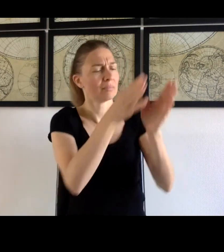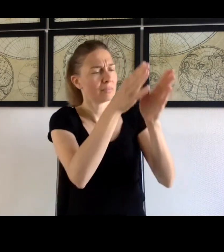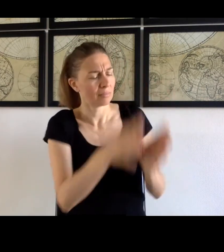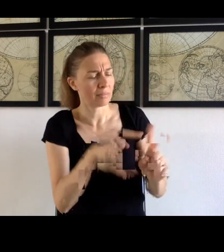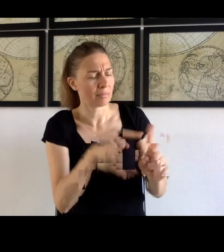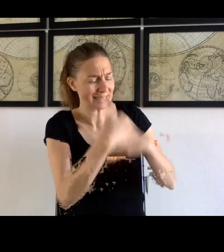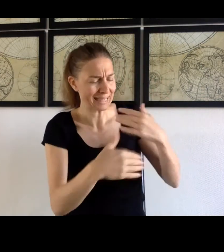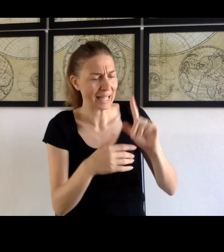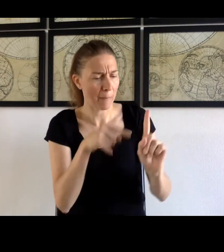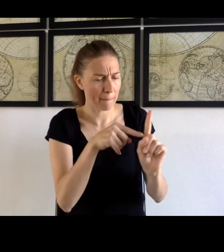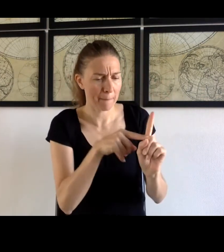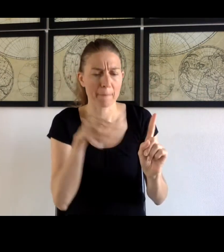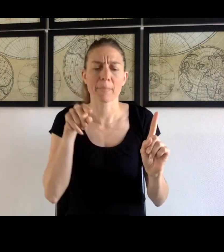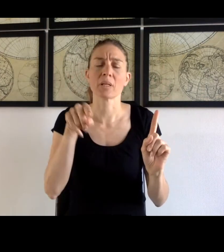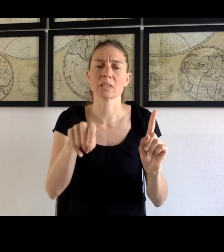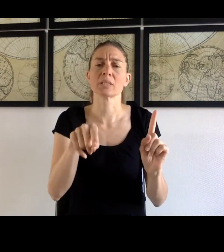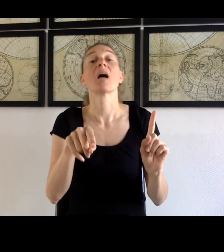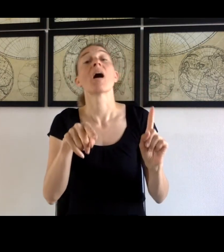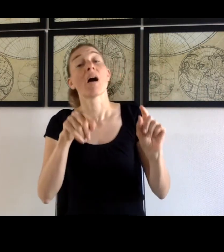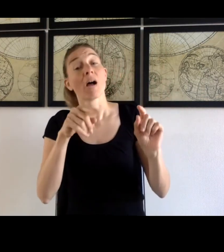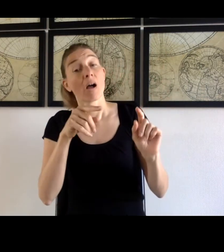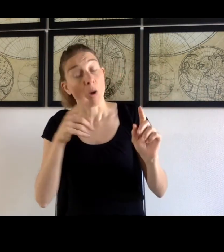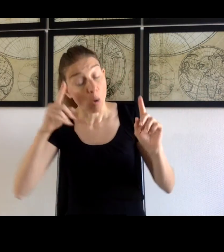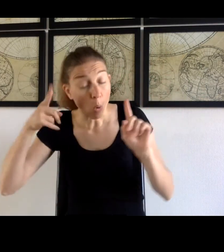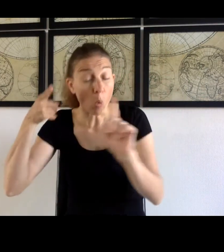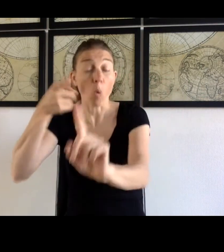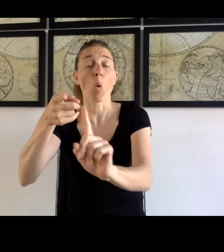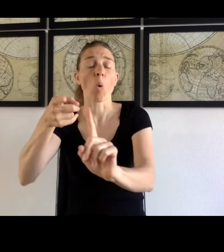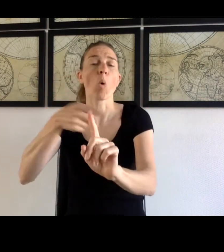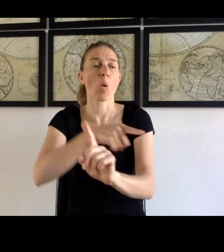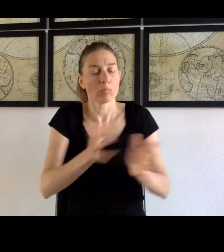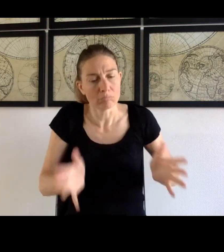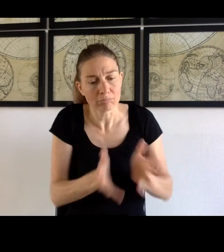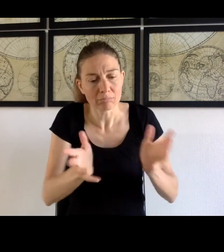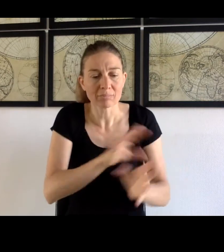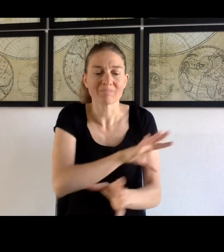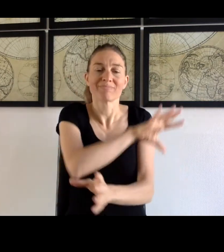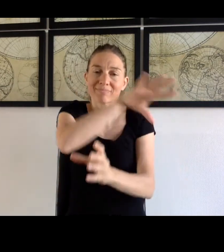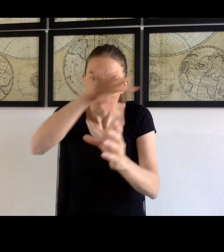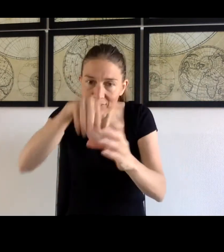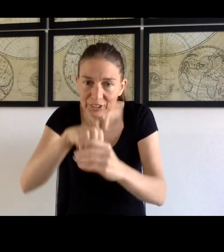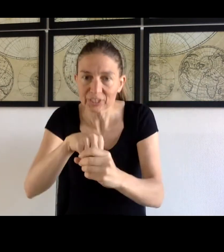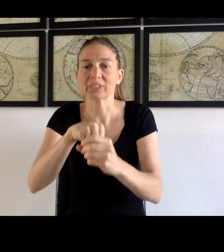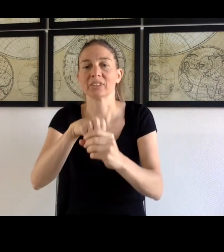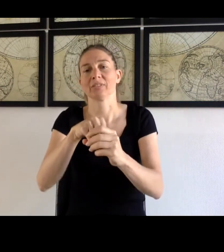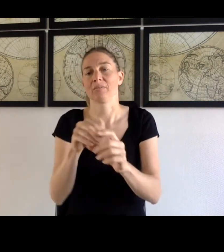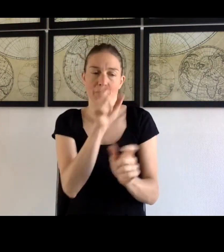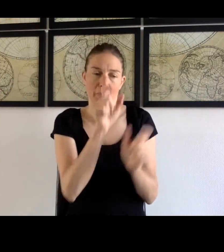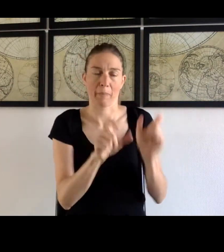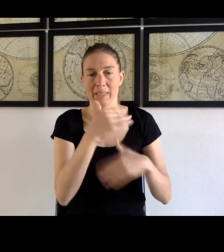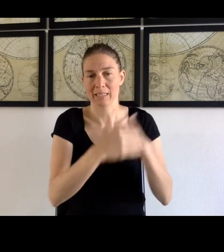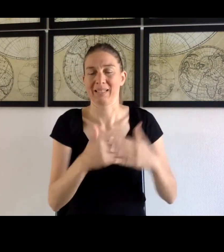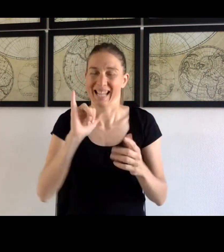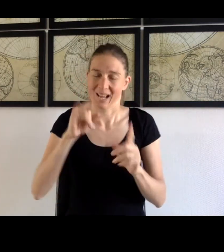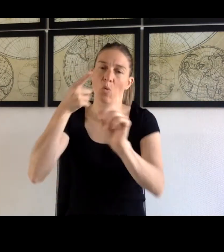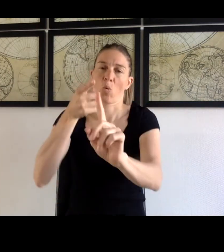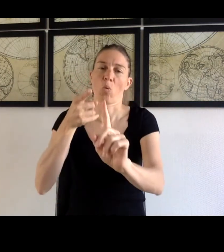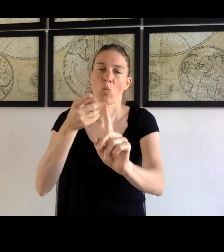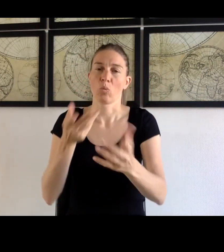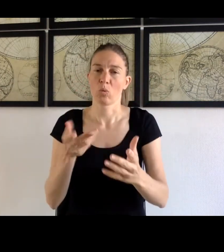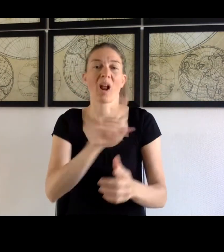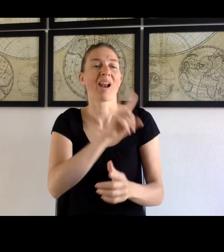sure that those services and support, it's aimed at fostering the participation of persons with disabilities. Another aspect